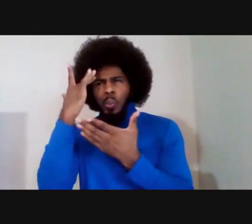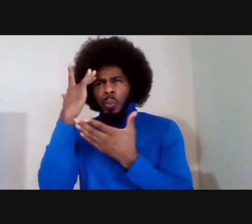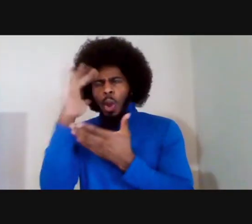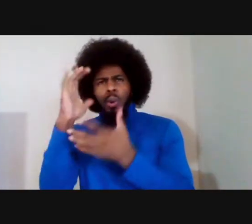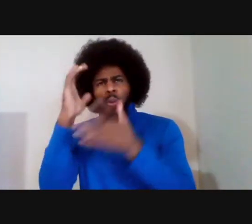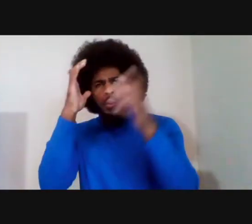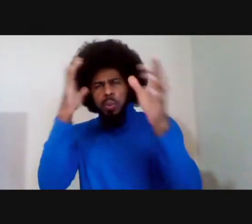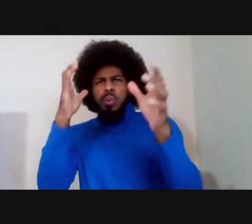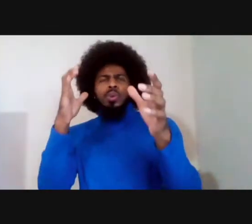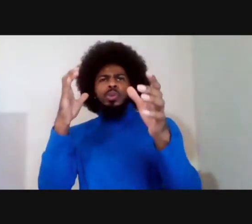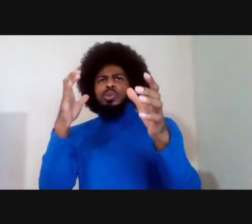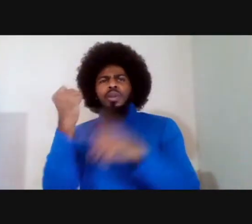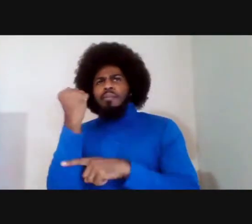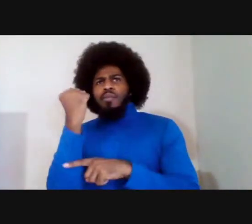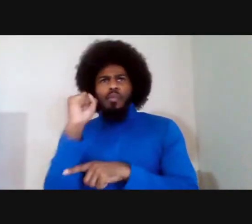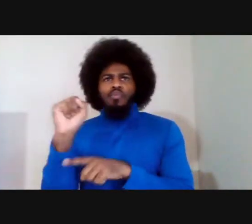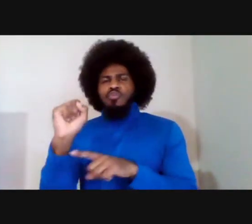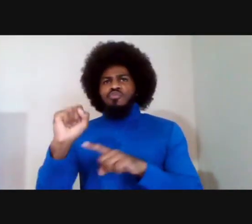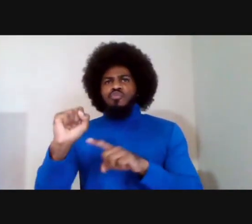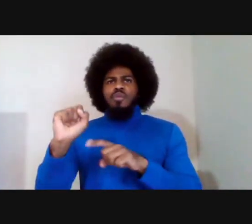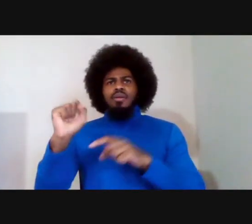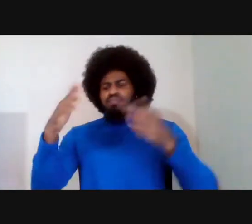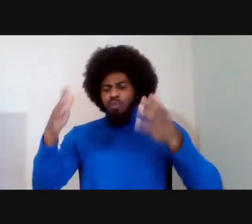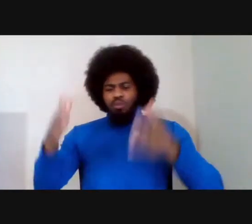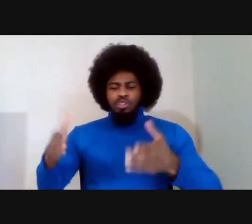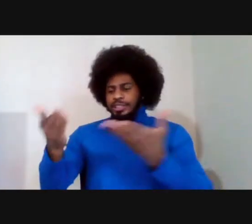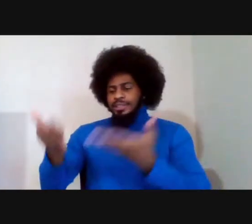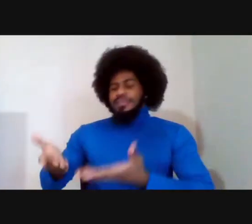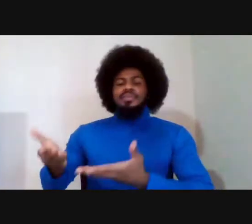Fred Moten, of course.